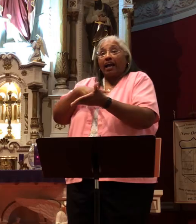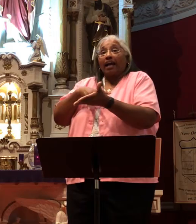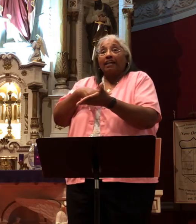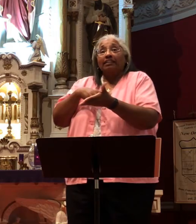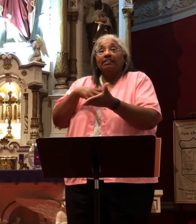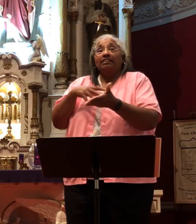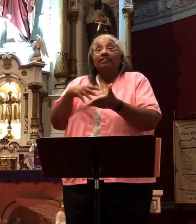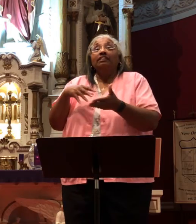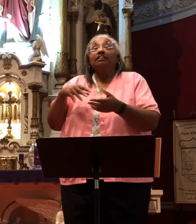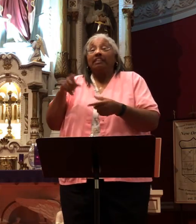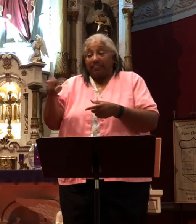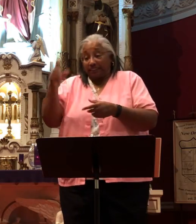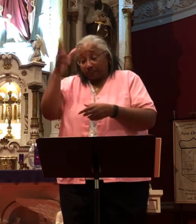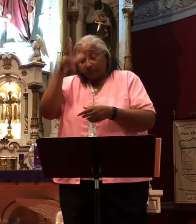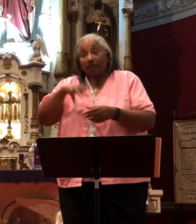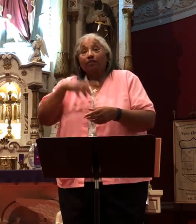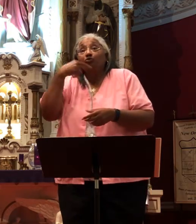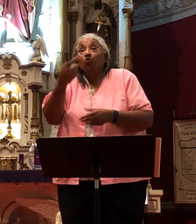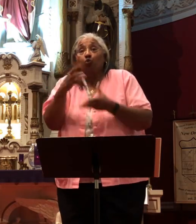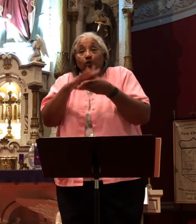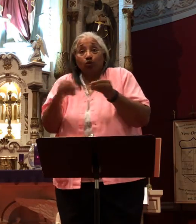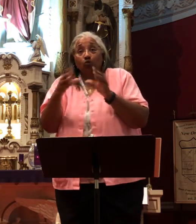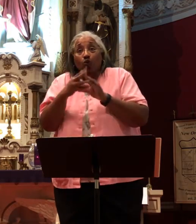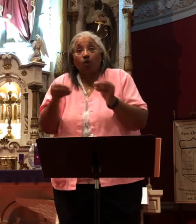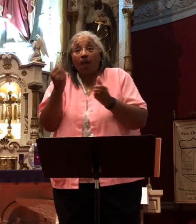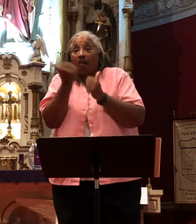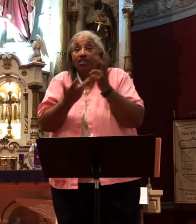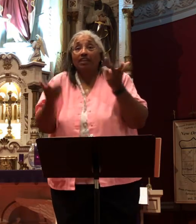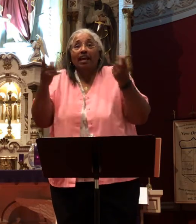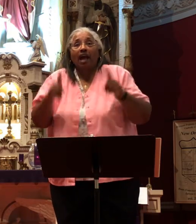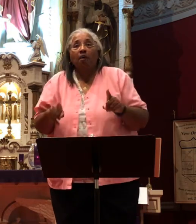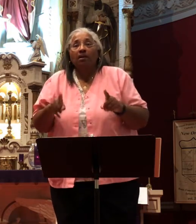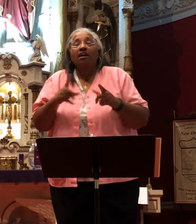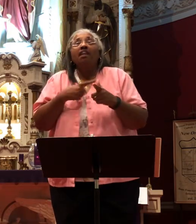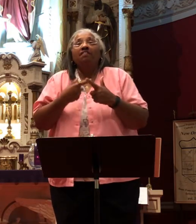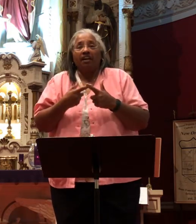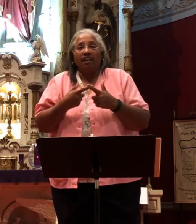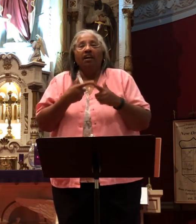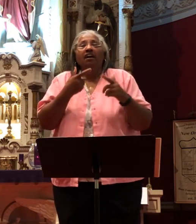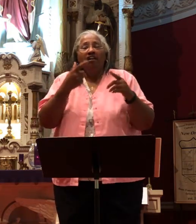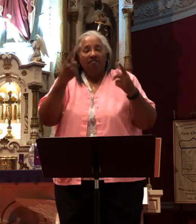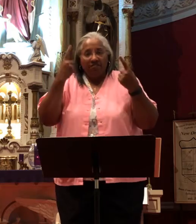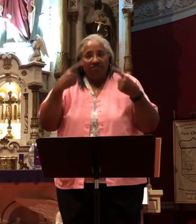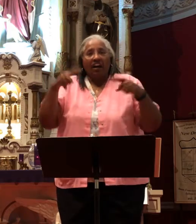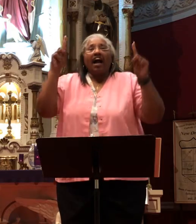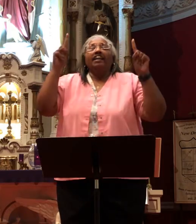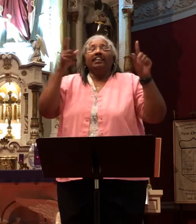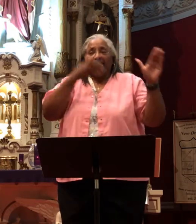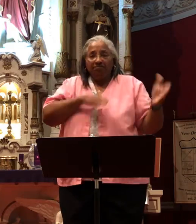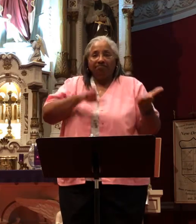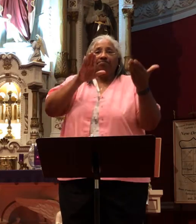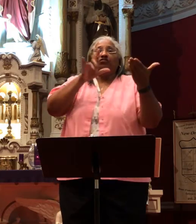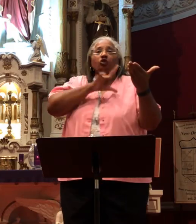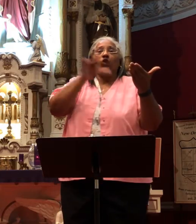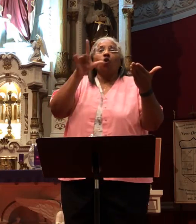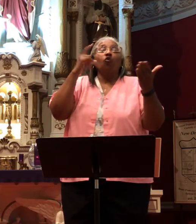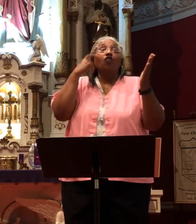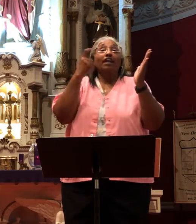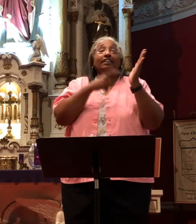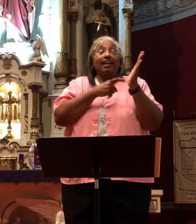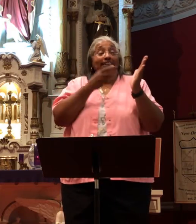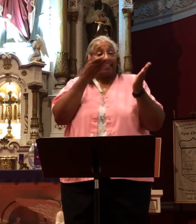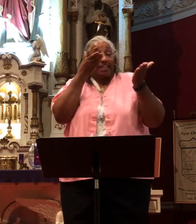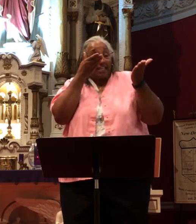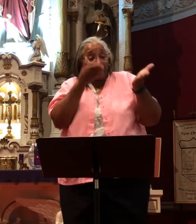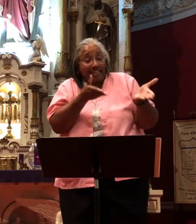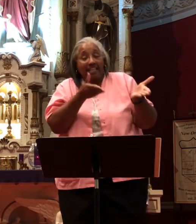to what had happened to him. And then he finally encounters directly the Lord and acknowledges him as Lord